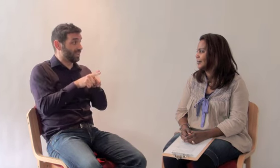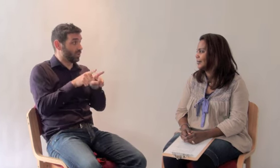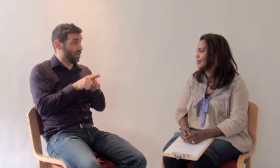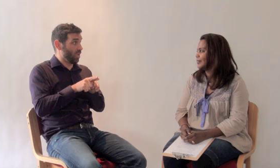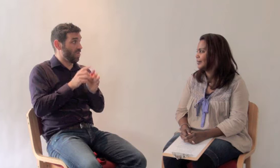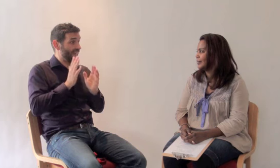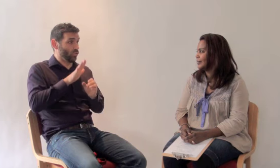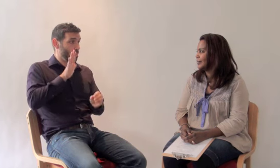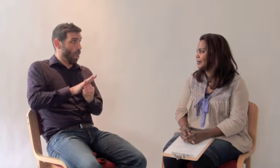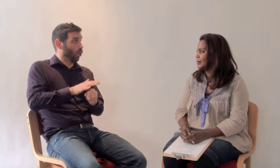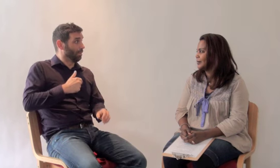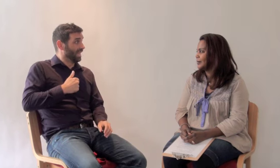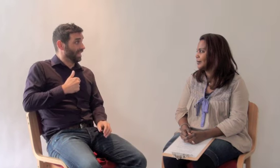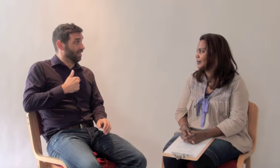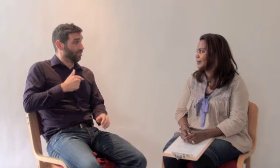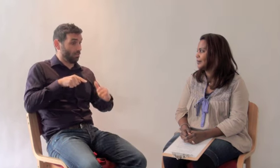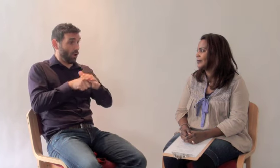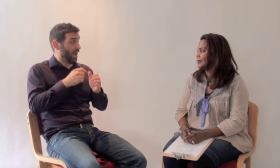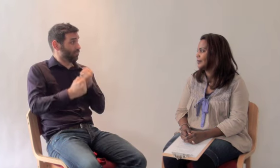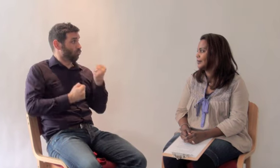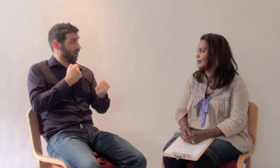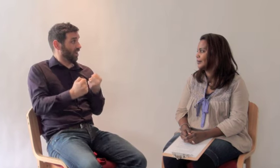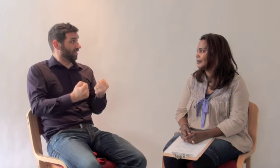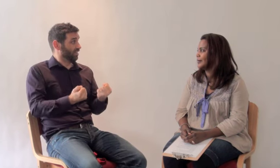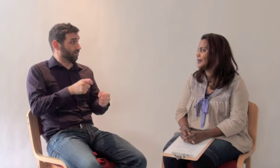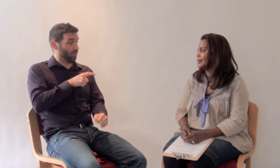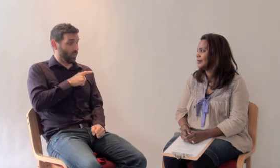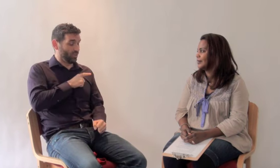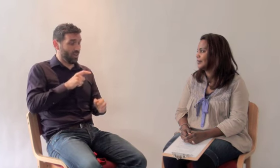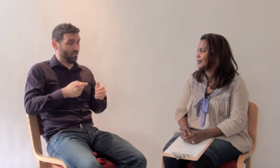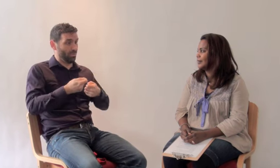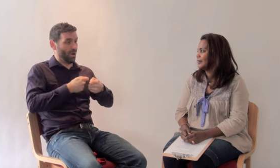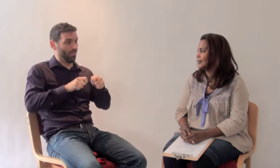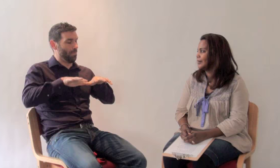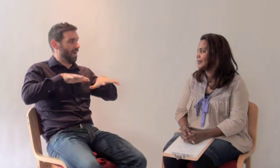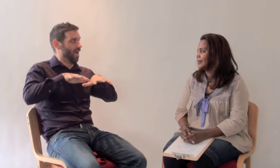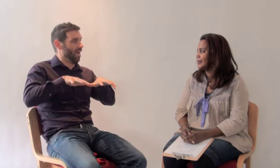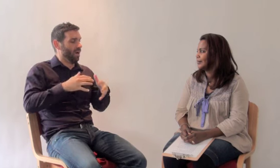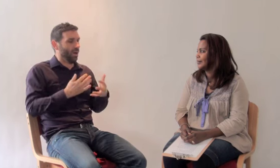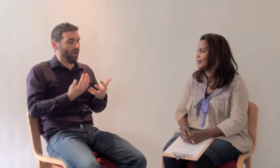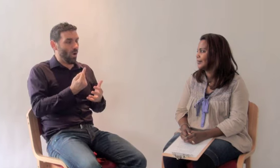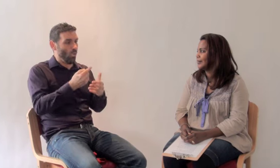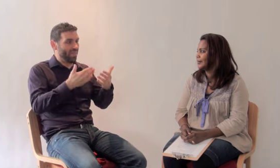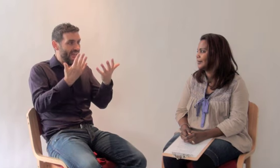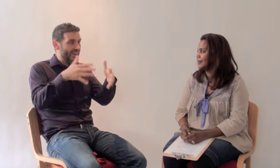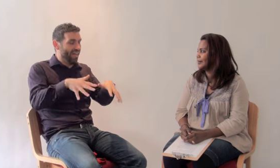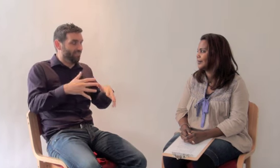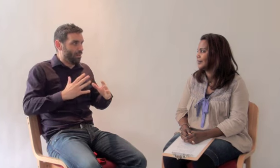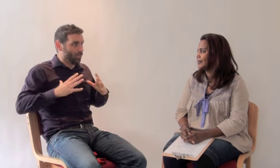and Ian as well, actually, they stopped me from going out for a run. Because I was starting to panic a little bit. I was